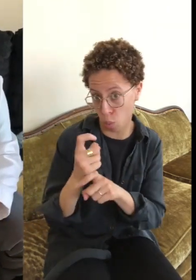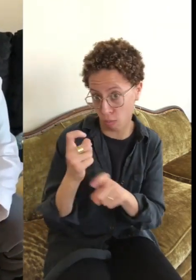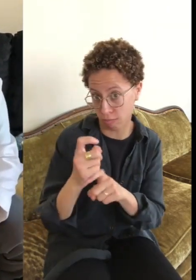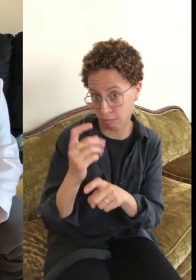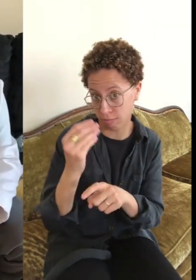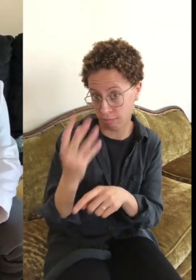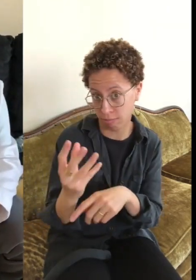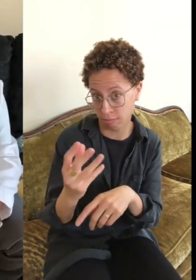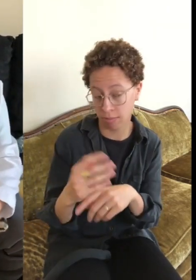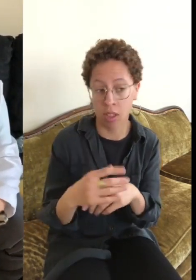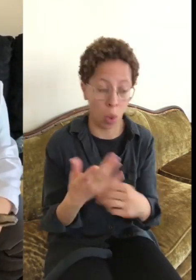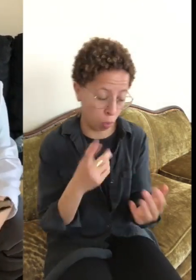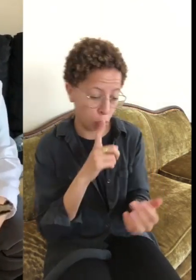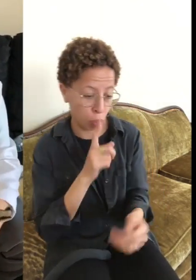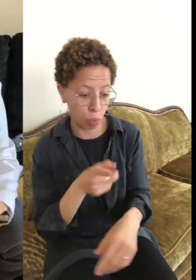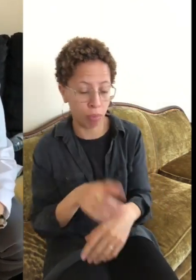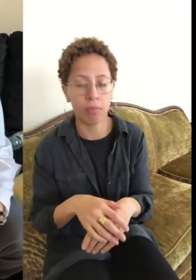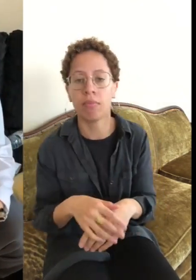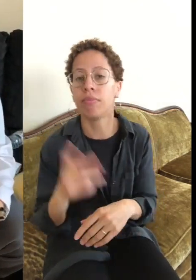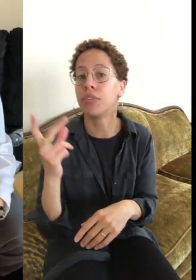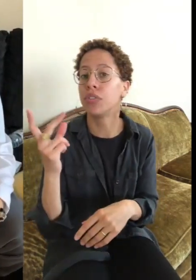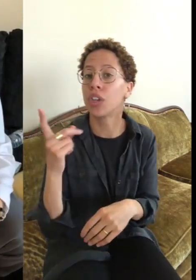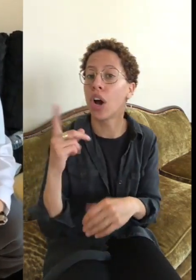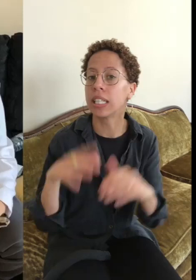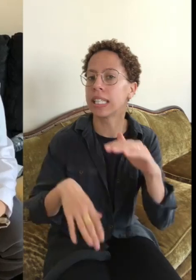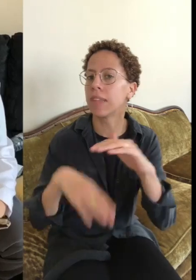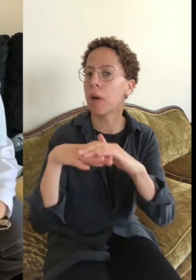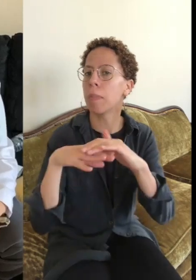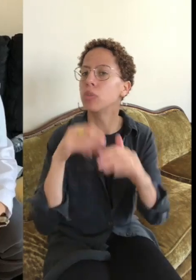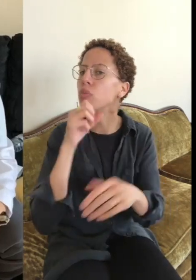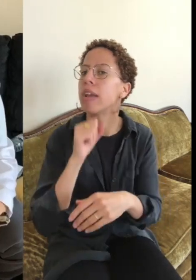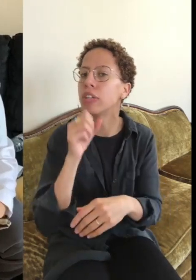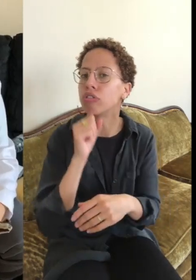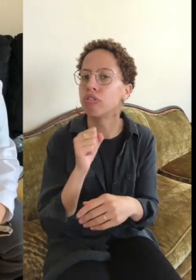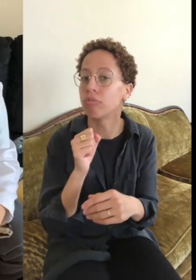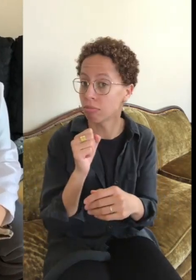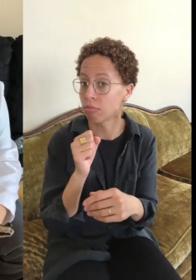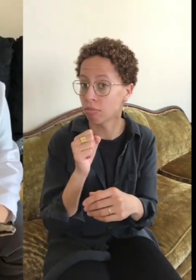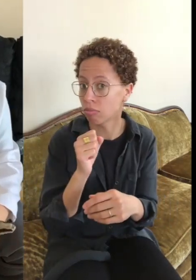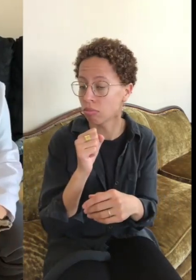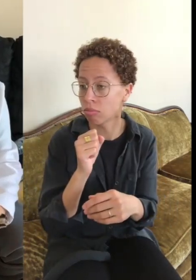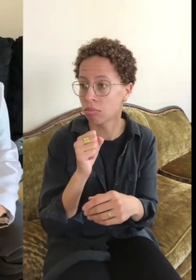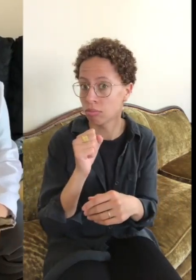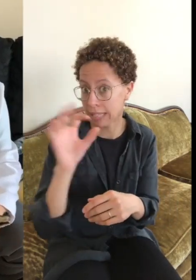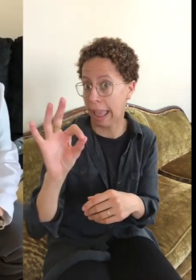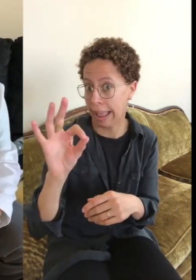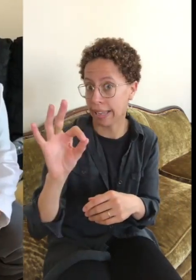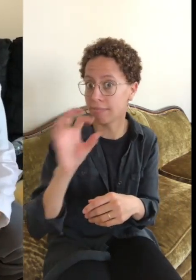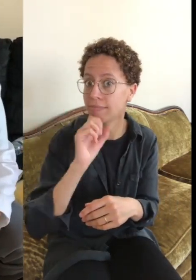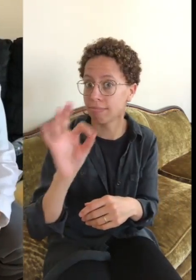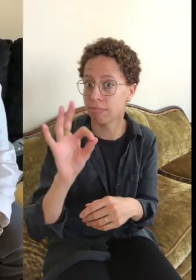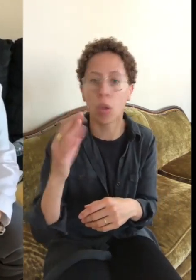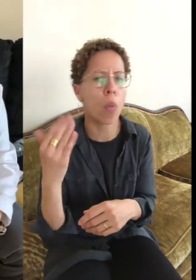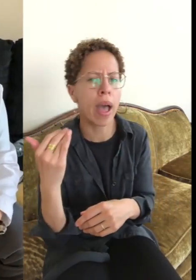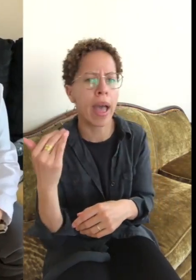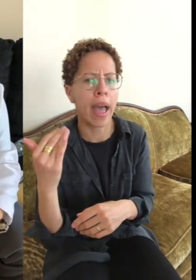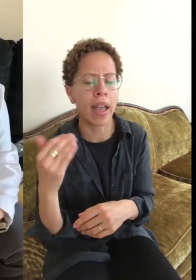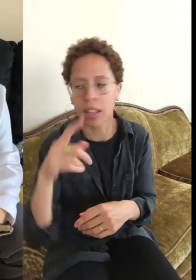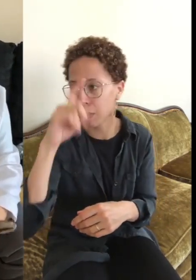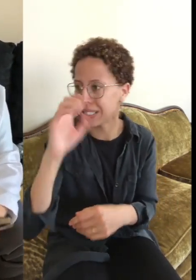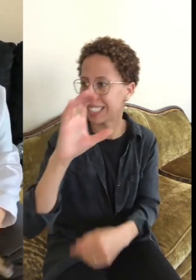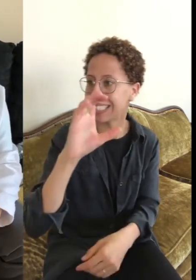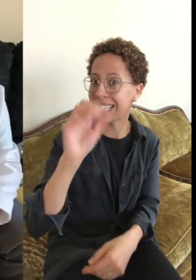Dogs can only live up to a certain age. Okay. It's 9. Why? Because they're a type of